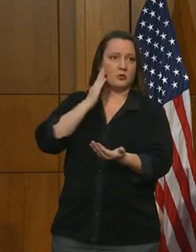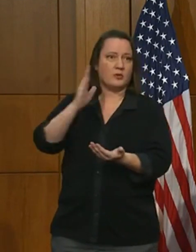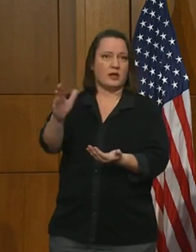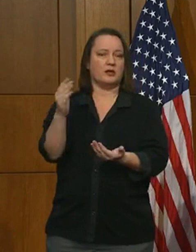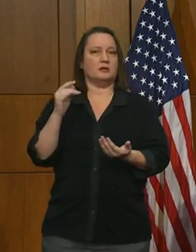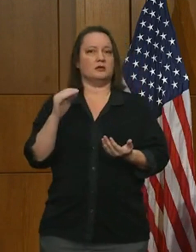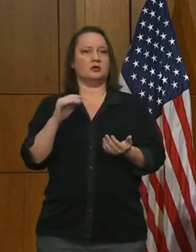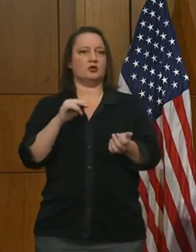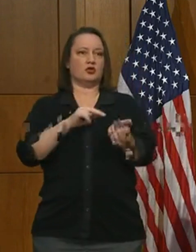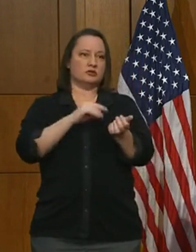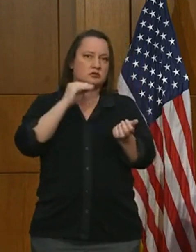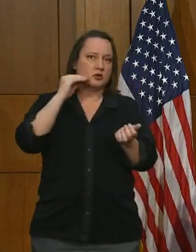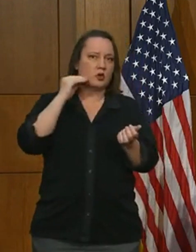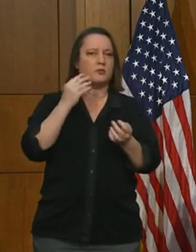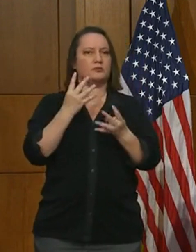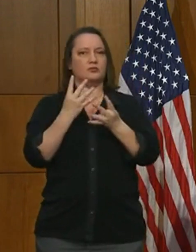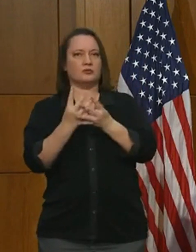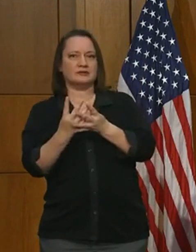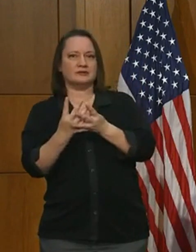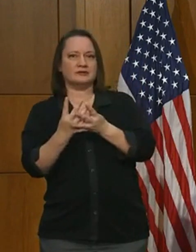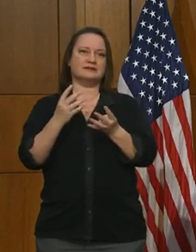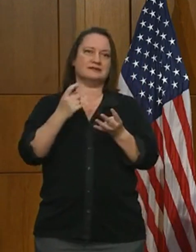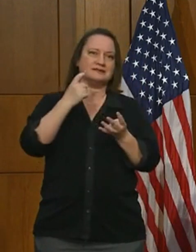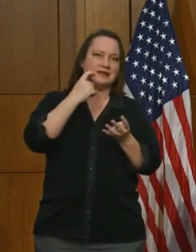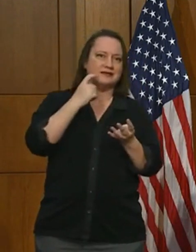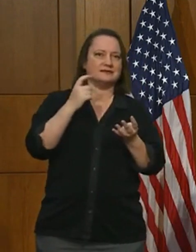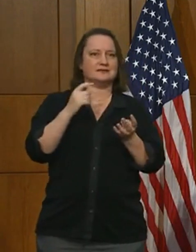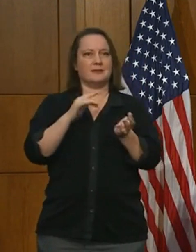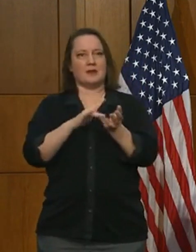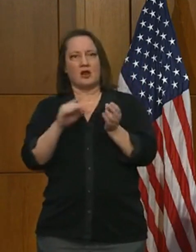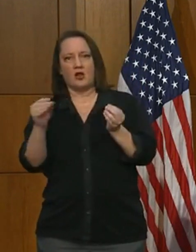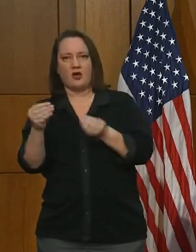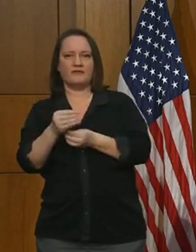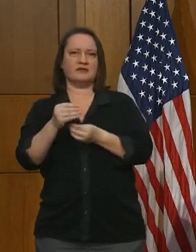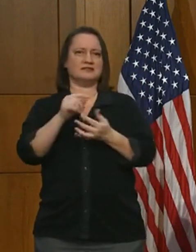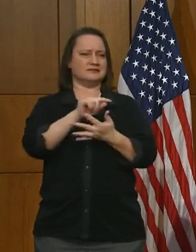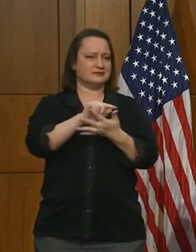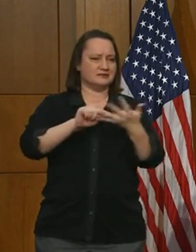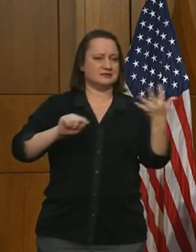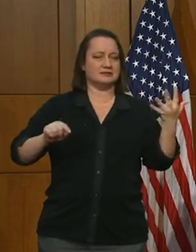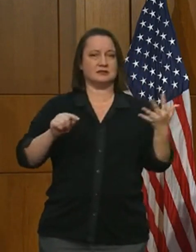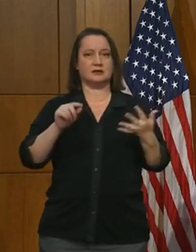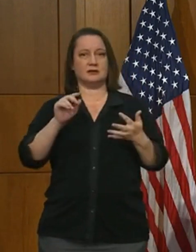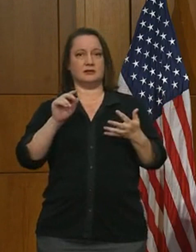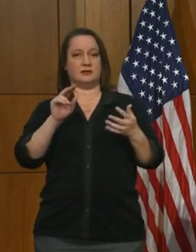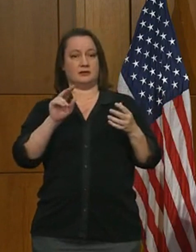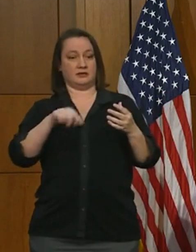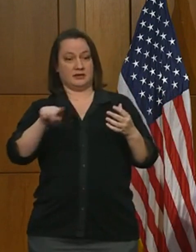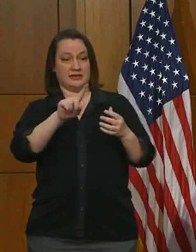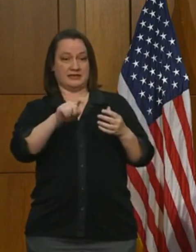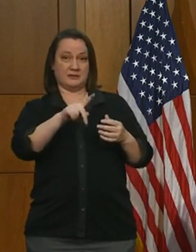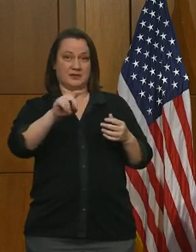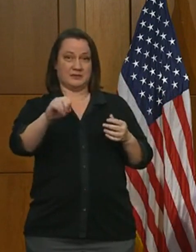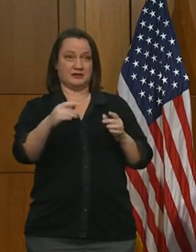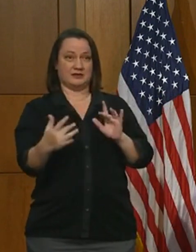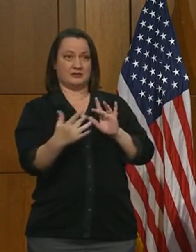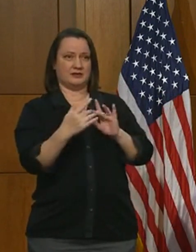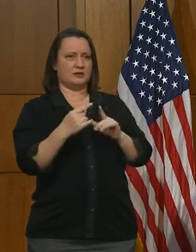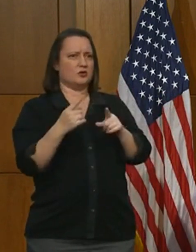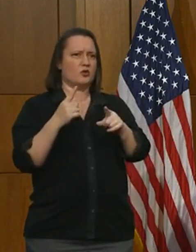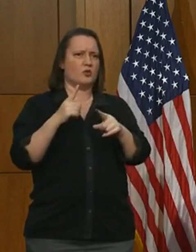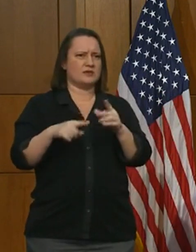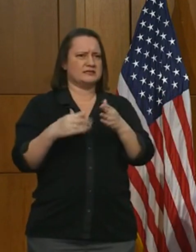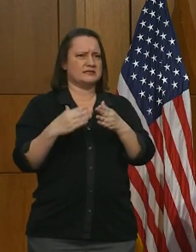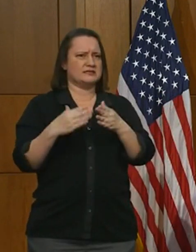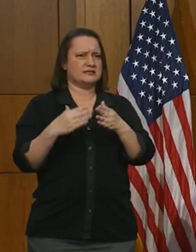need PPE, if they request it, we have a supply chain and a means to get that PPE to them. What's the barrier? Why am